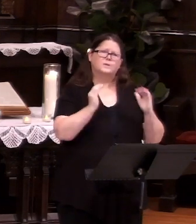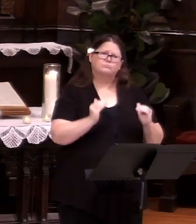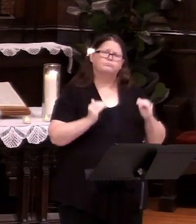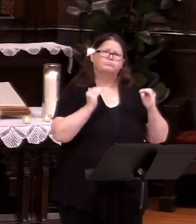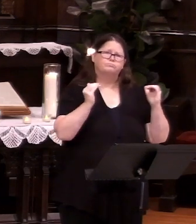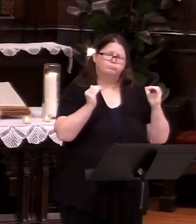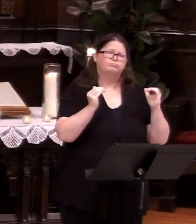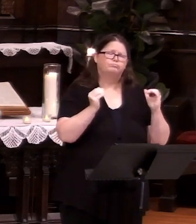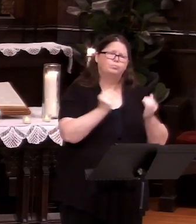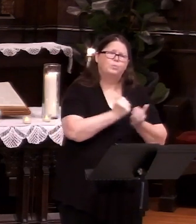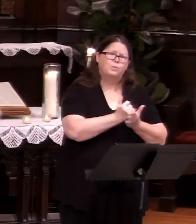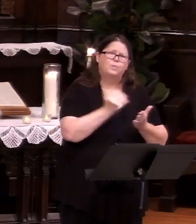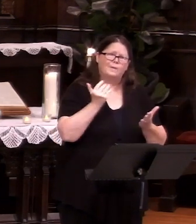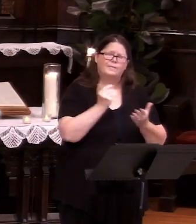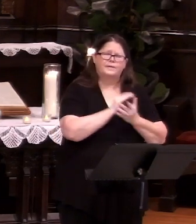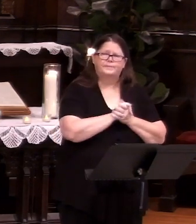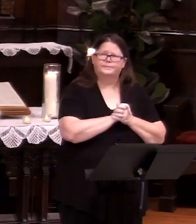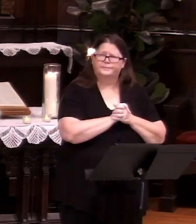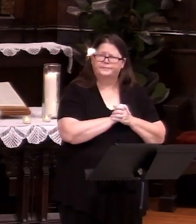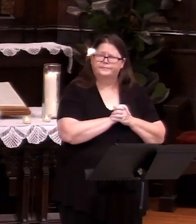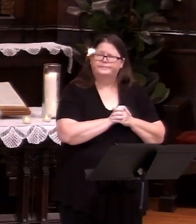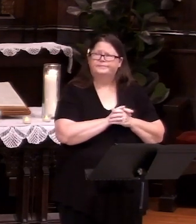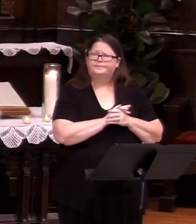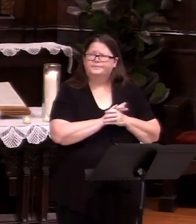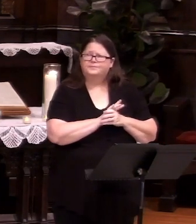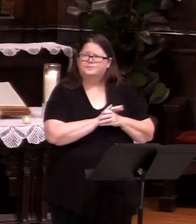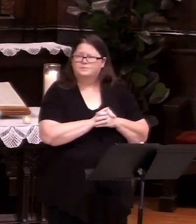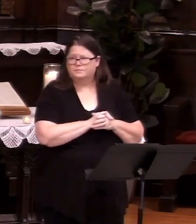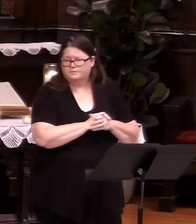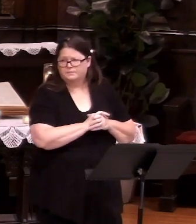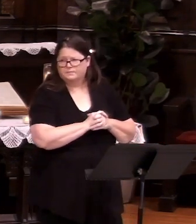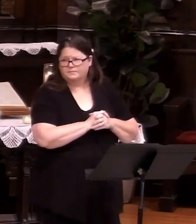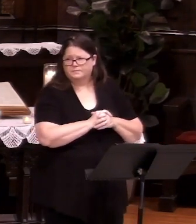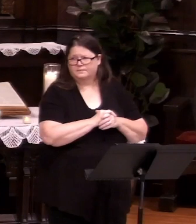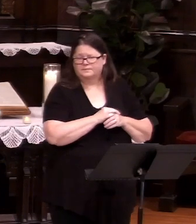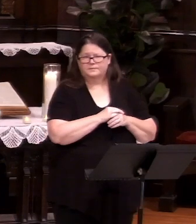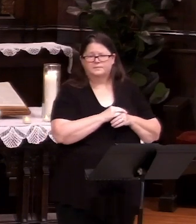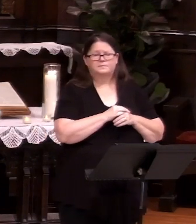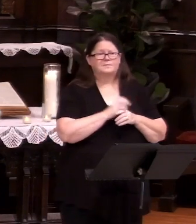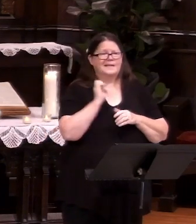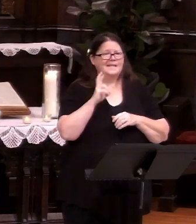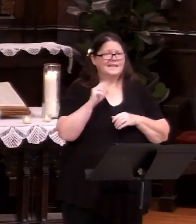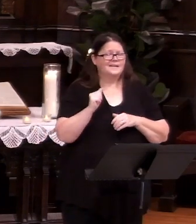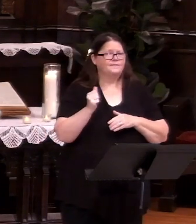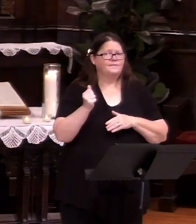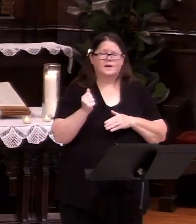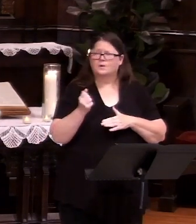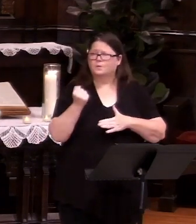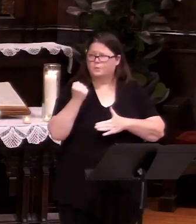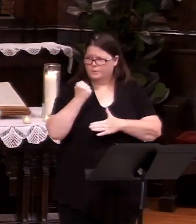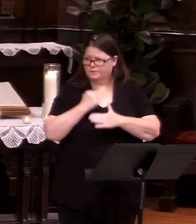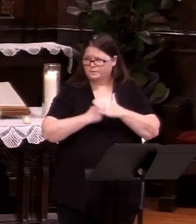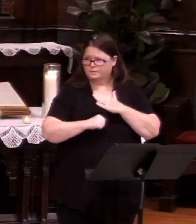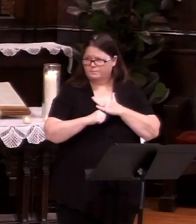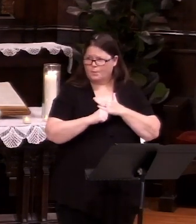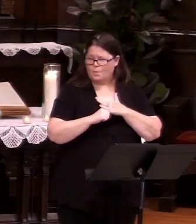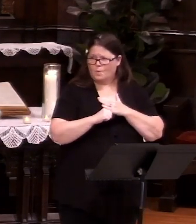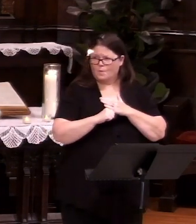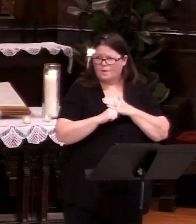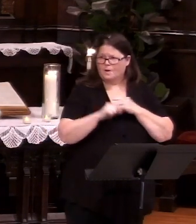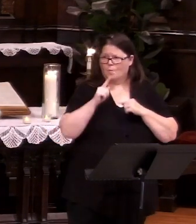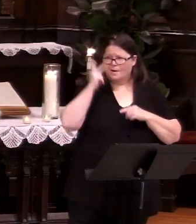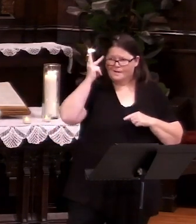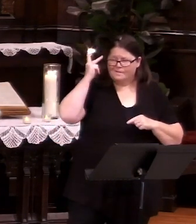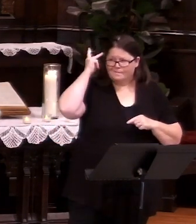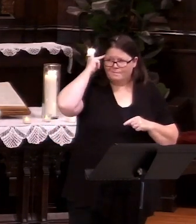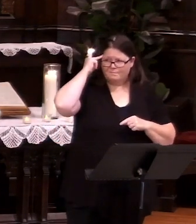prosperity. However, pretty soon after Eva's birth, the leftist Radical Party won the president,